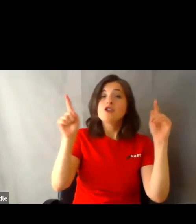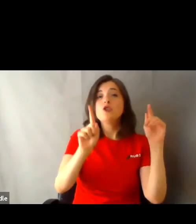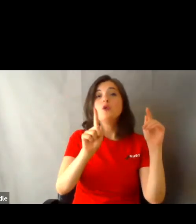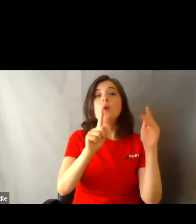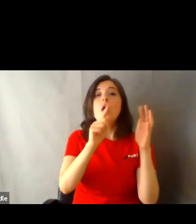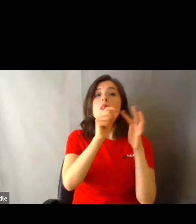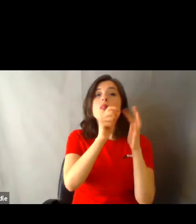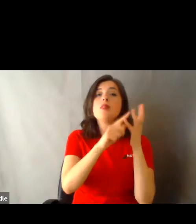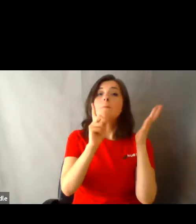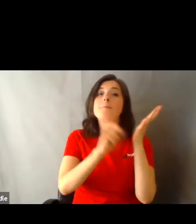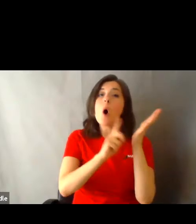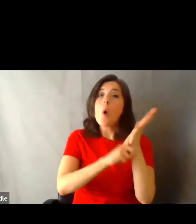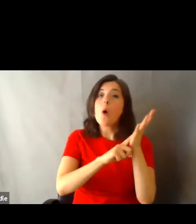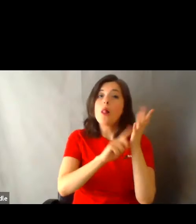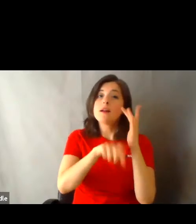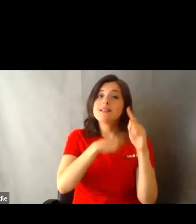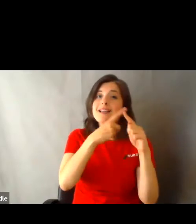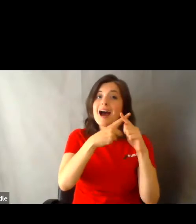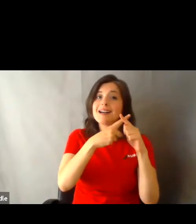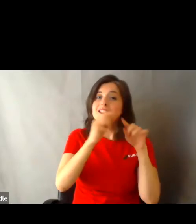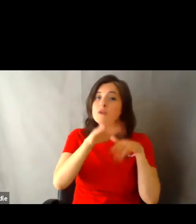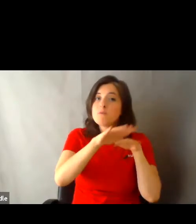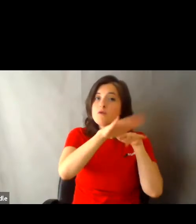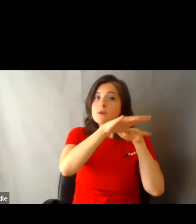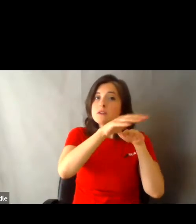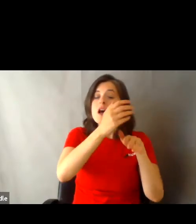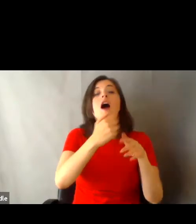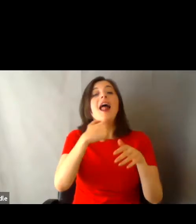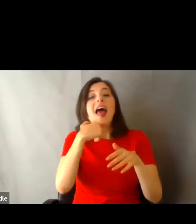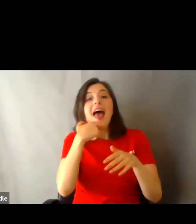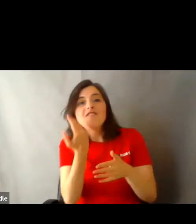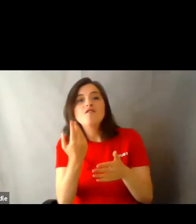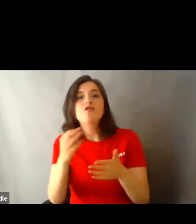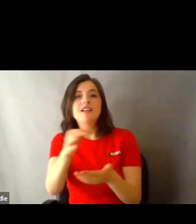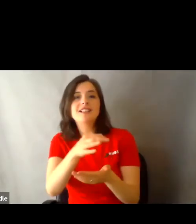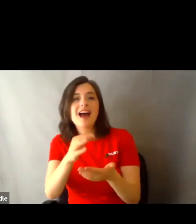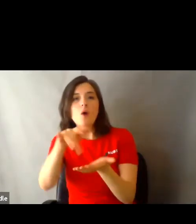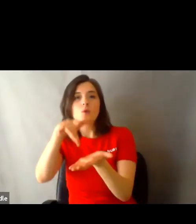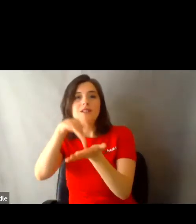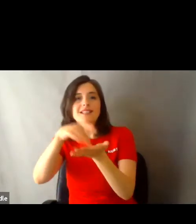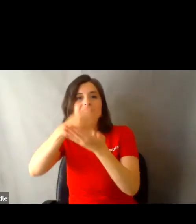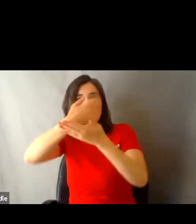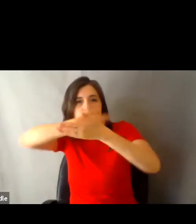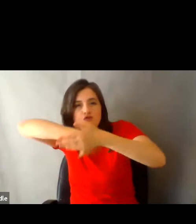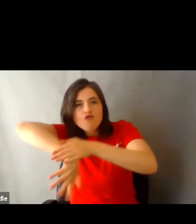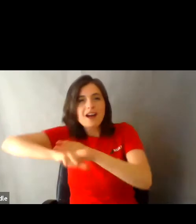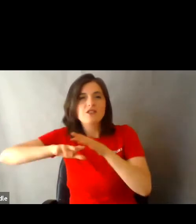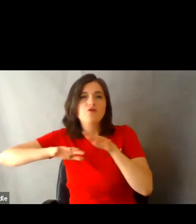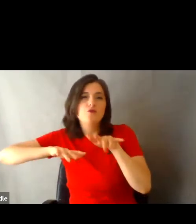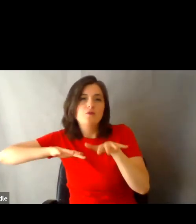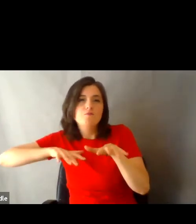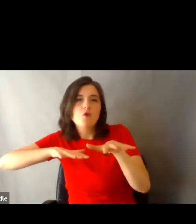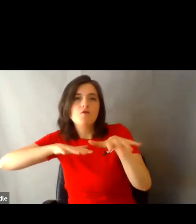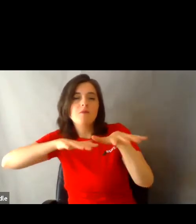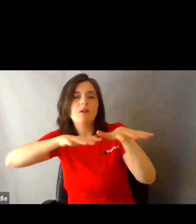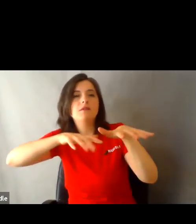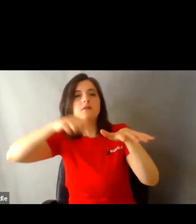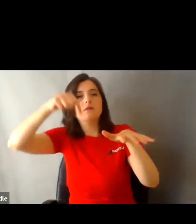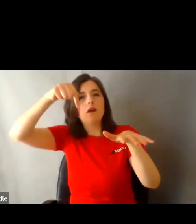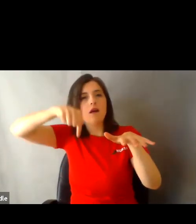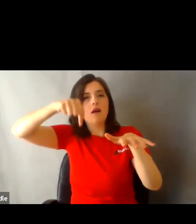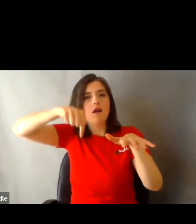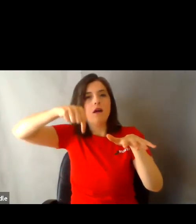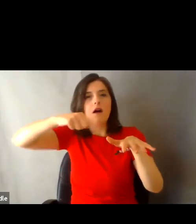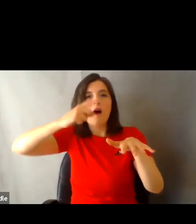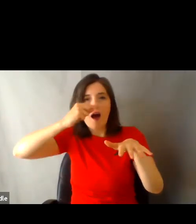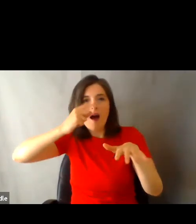movement, where a grassroots movement in every town, in every city, in every area of the country